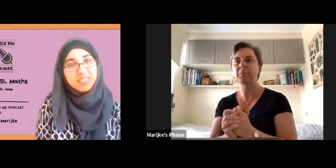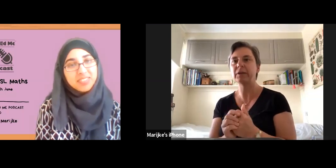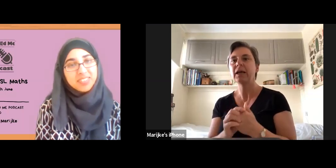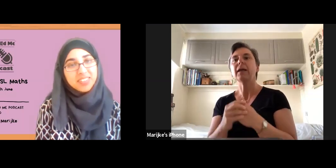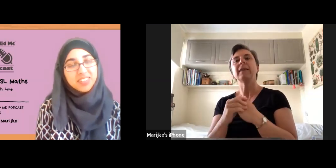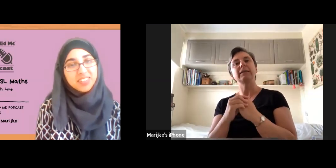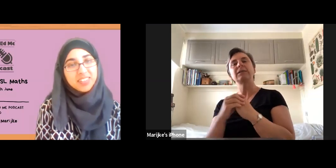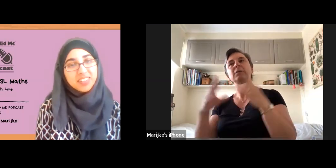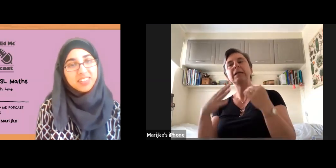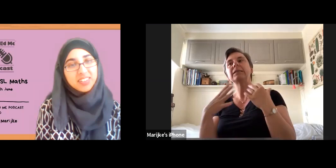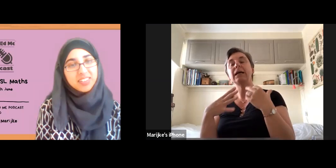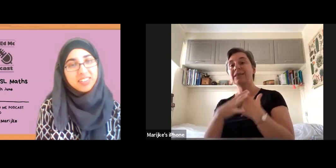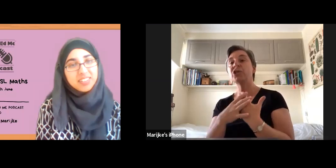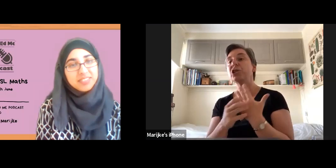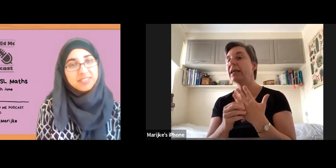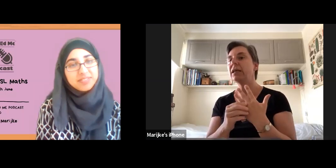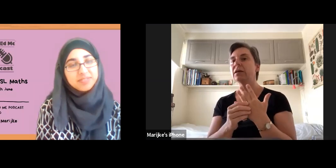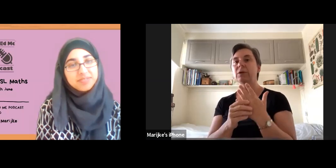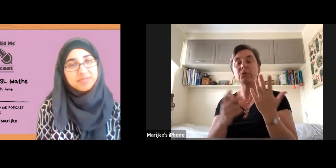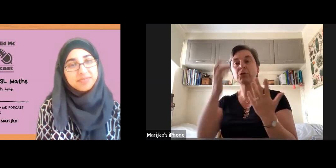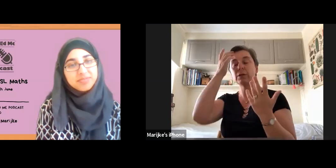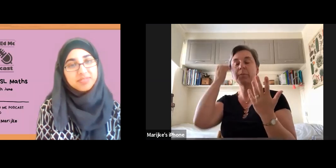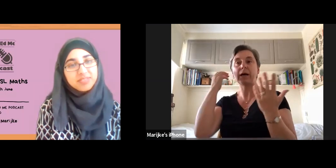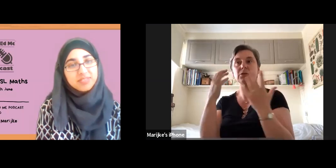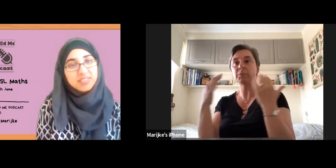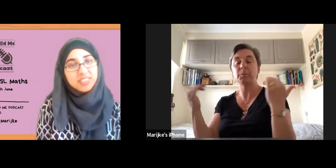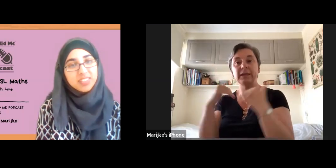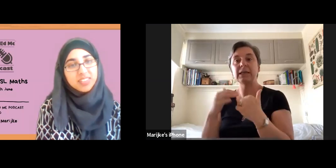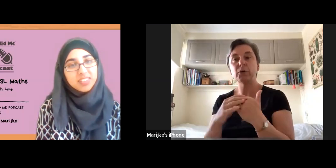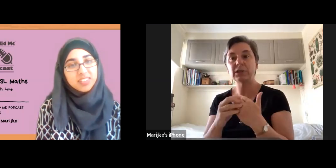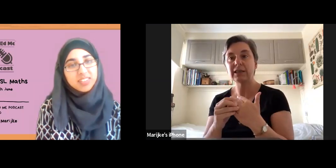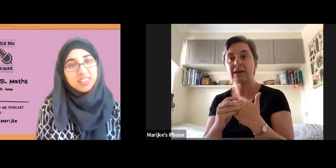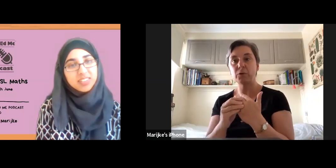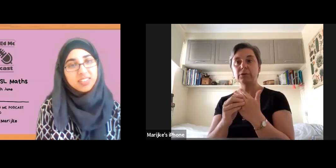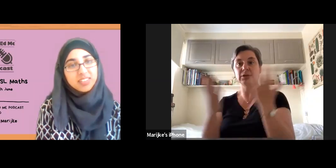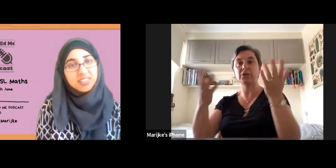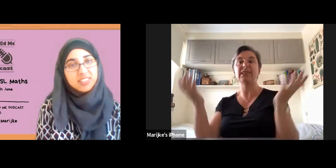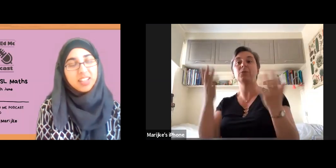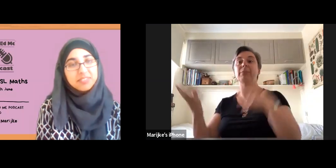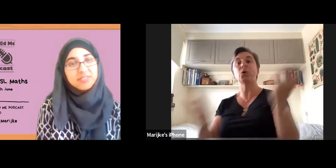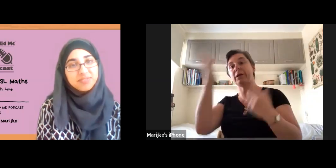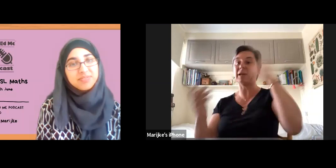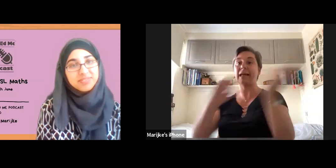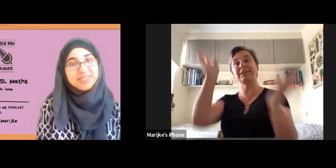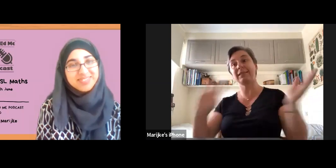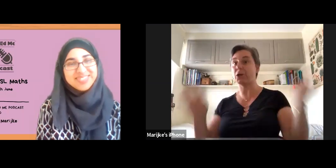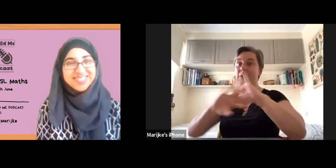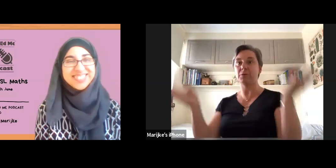But that sort of means that initially, when I was growing up, I was completely immersed in the deaf world. You can see when I'm talking, my hands still go everywhere. It's